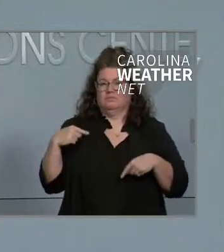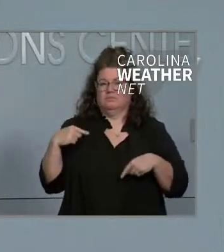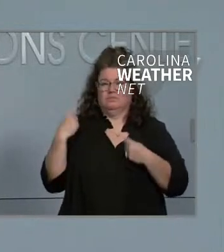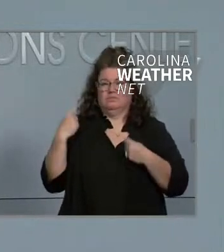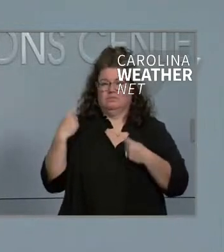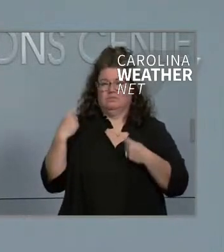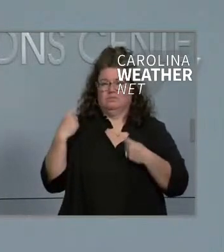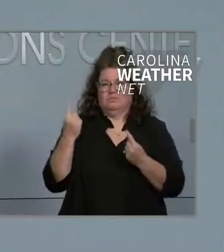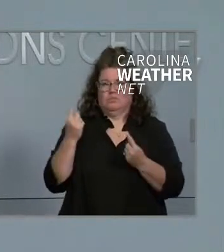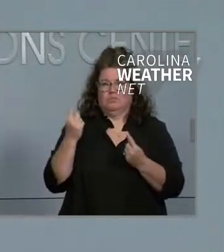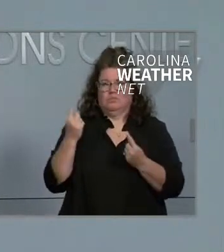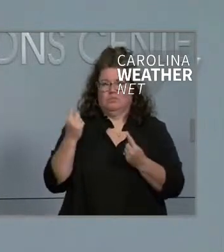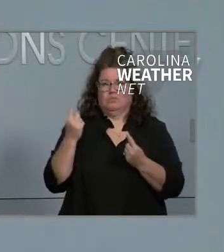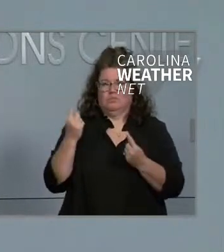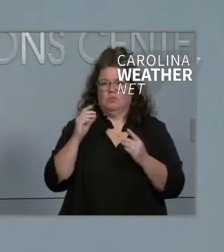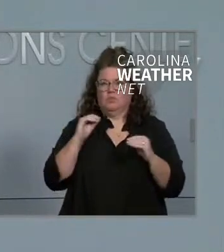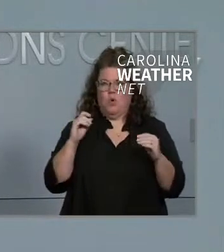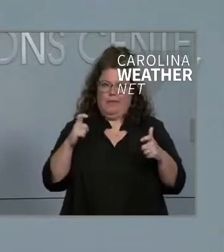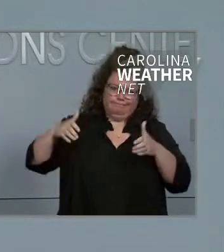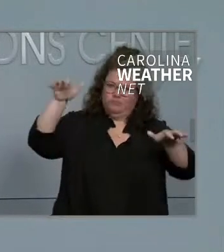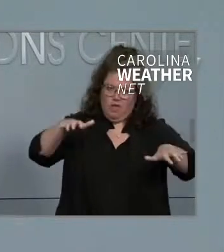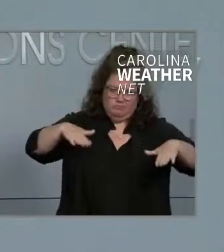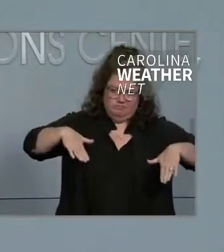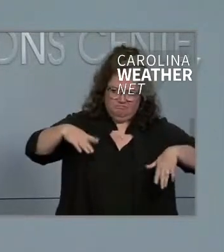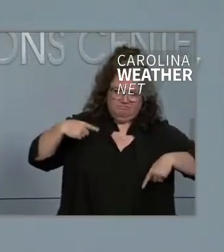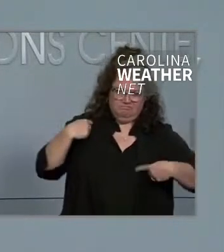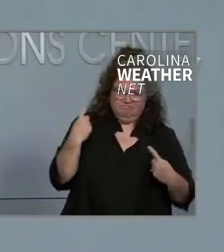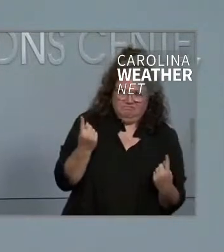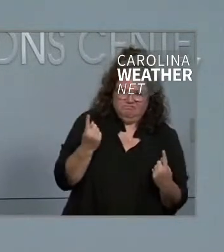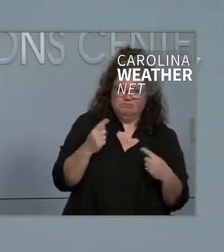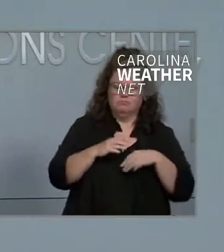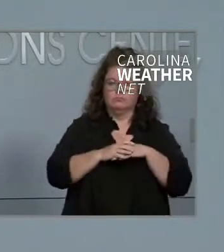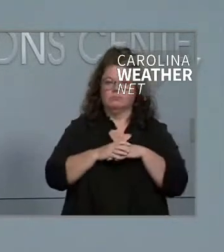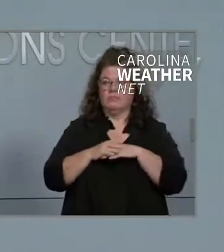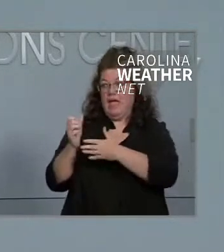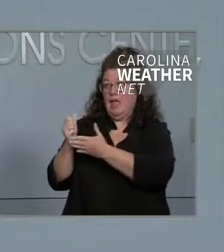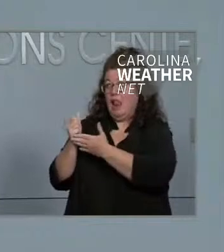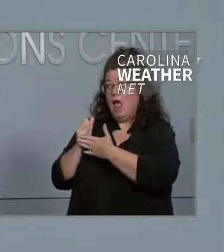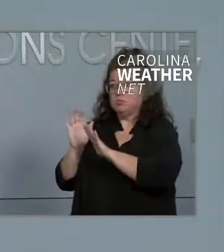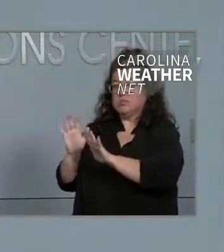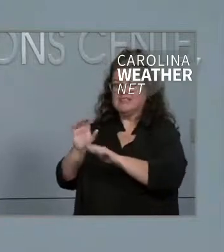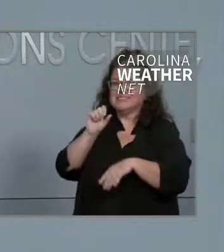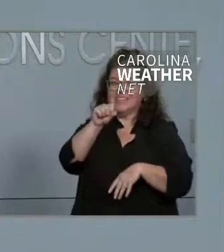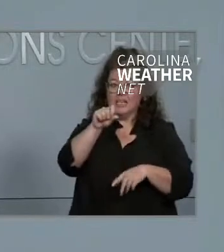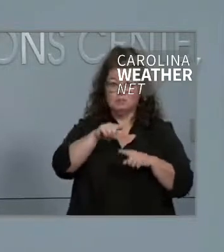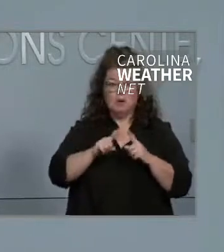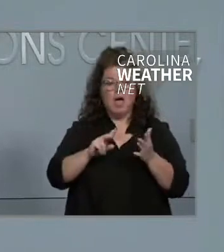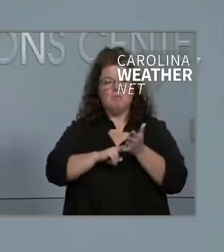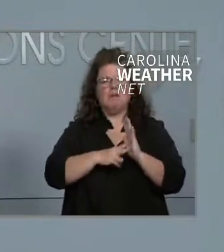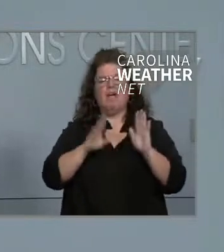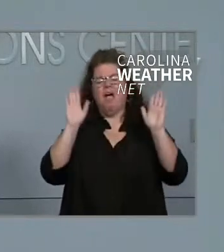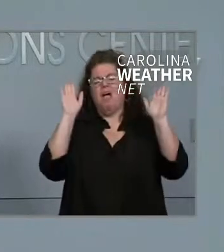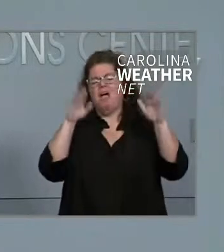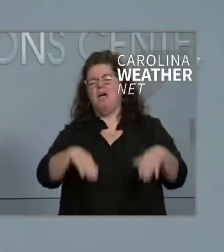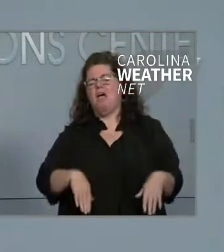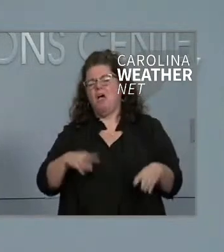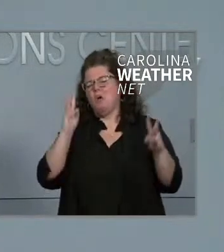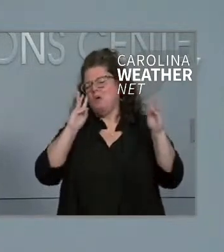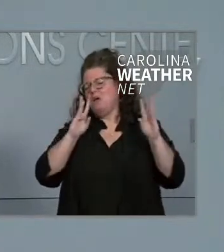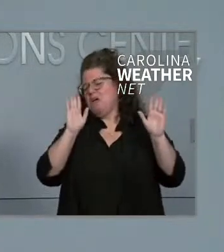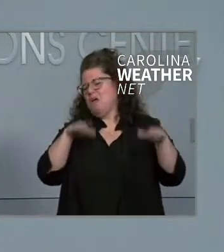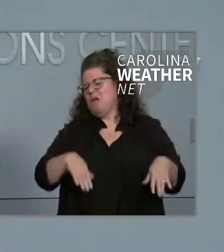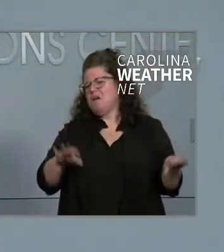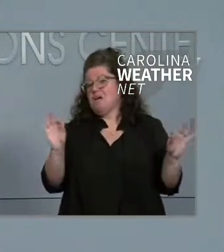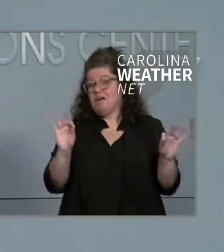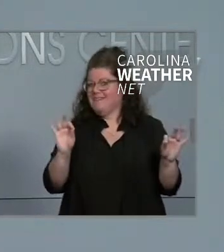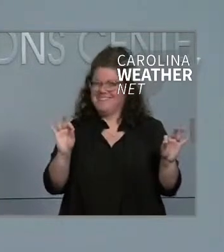while this will certainly help our situation, I don't want to take away that minimizes that we currently have.